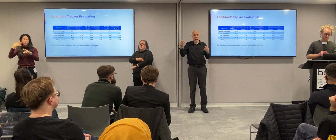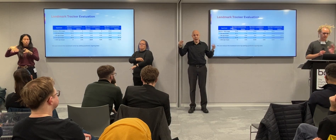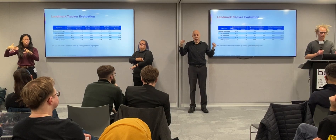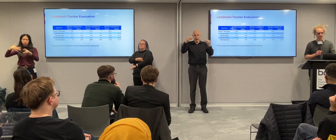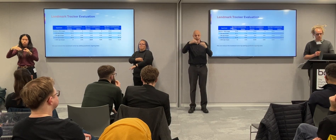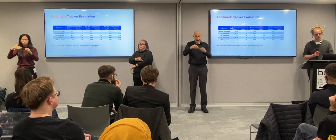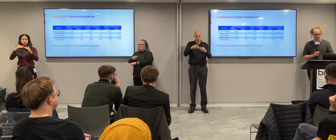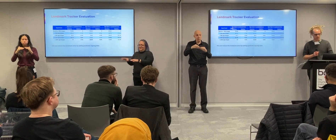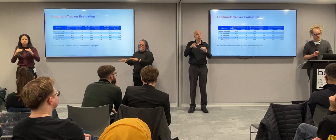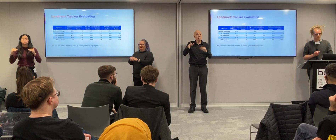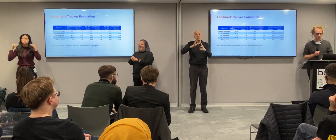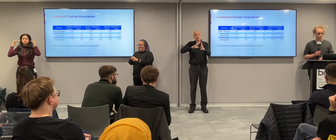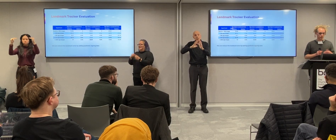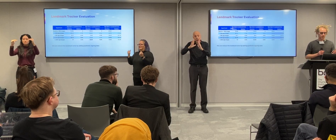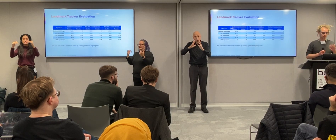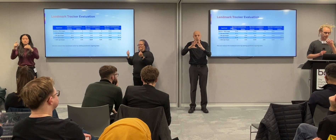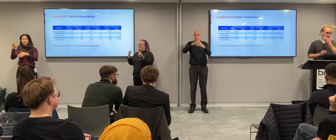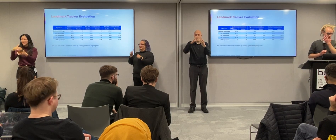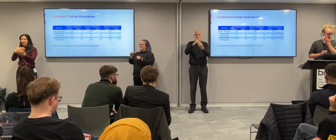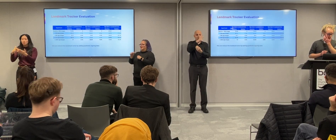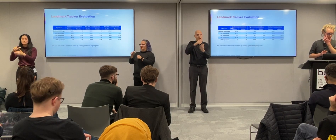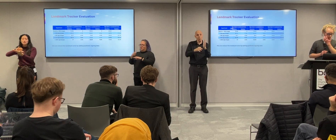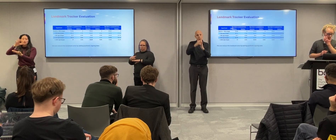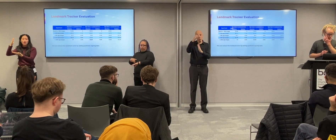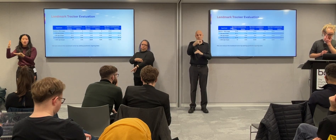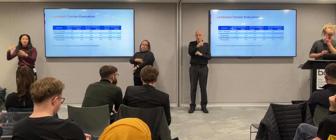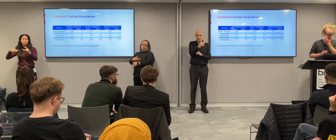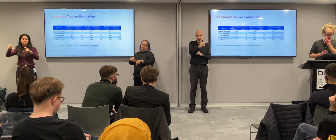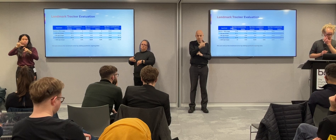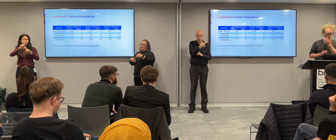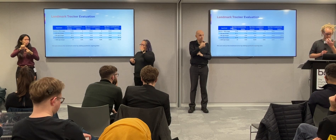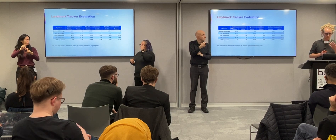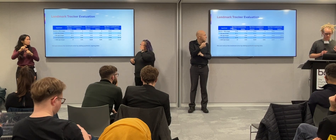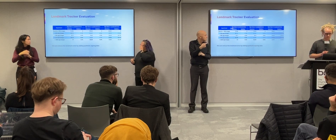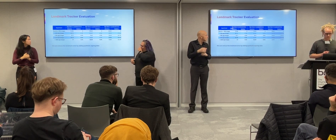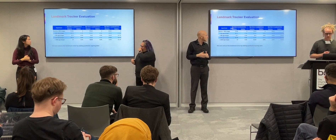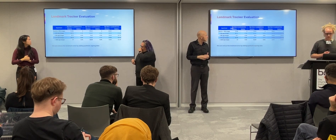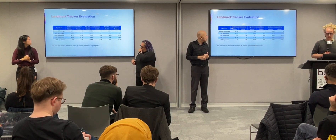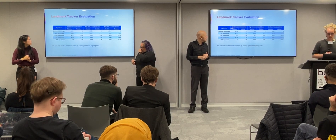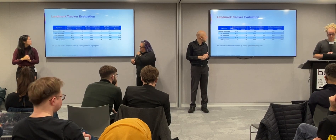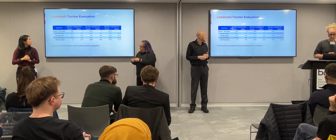by adding sign language data, but actually